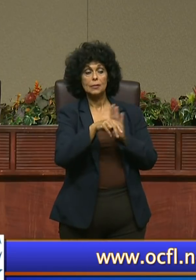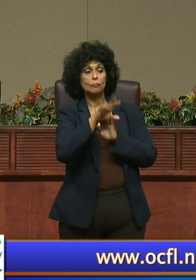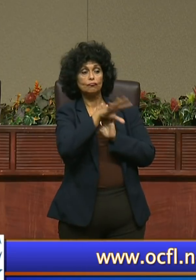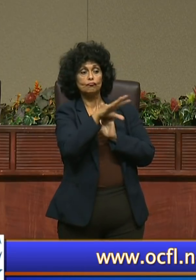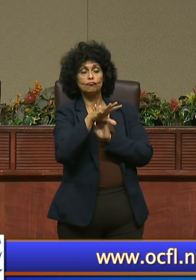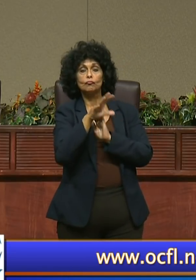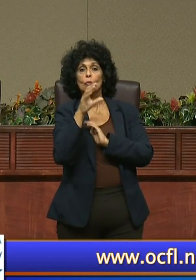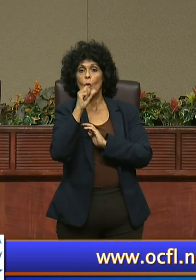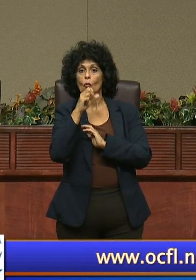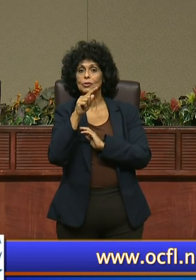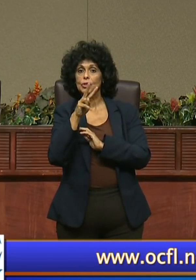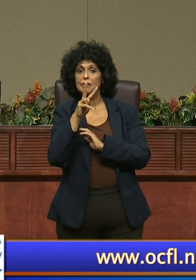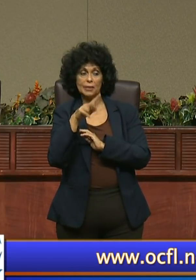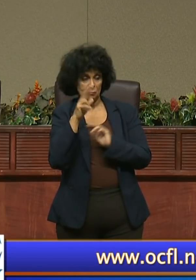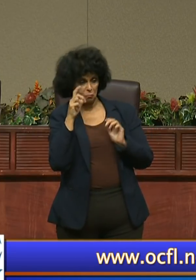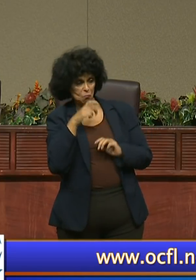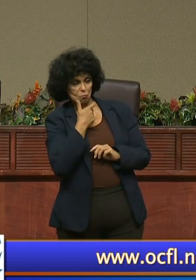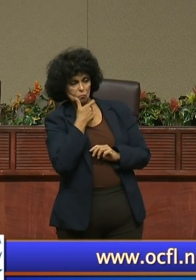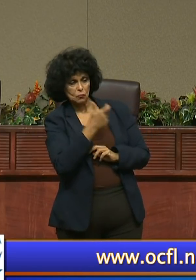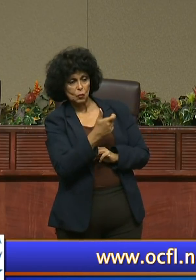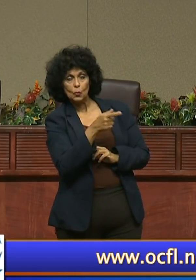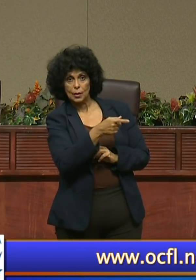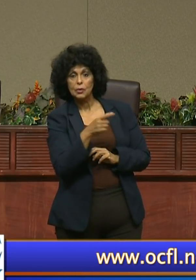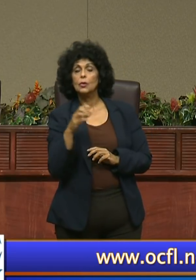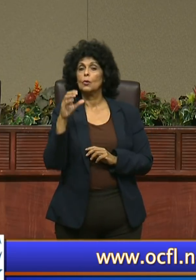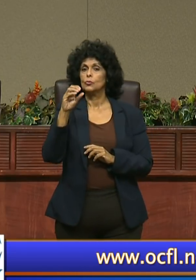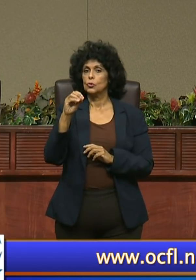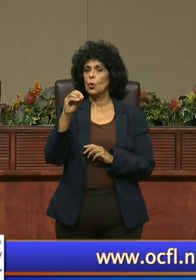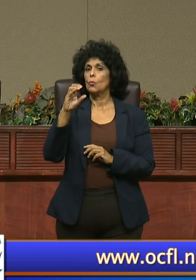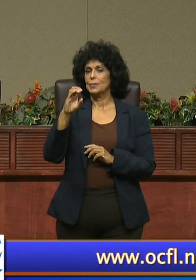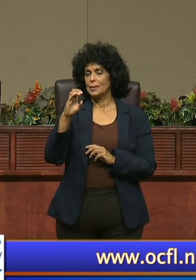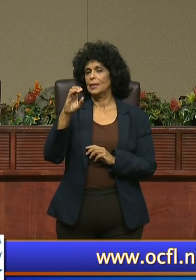Orange TV, and you can go again to